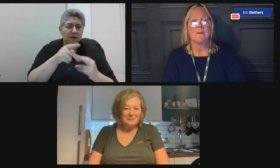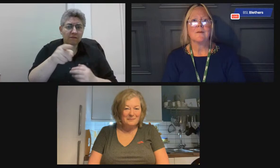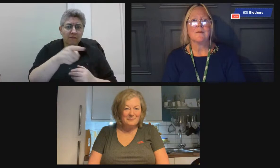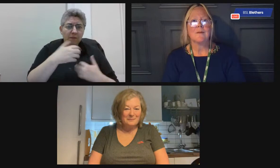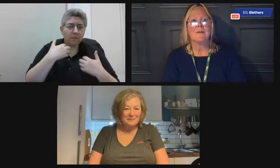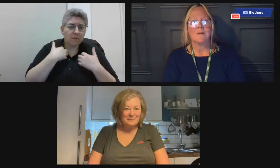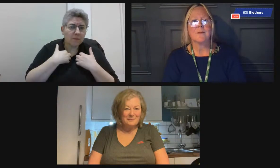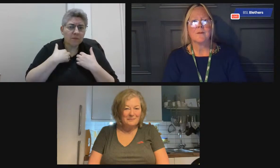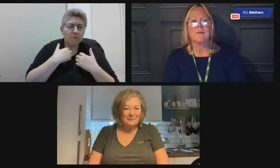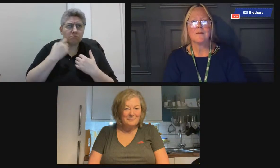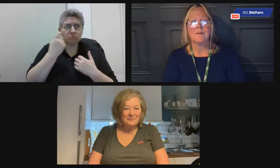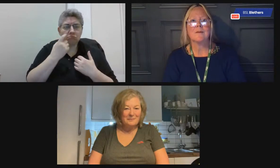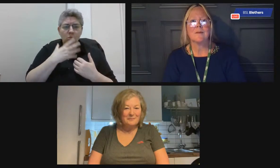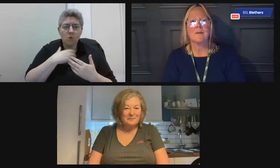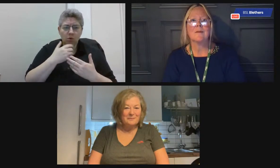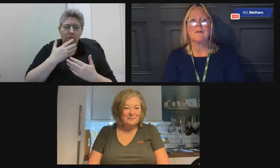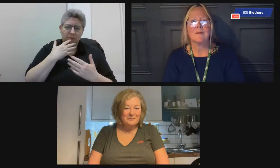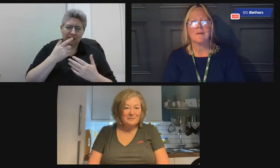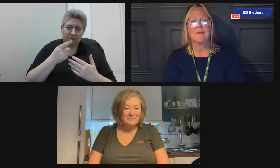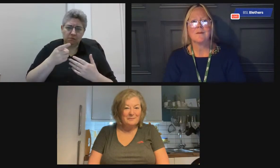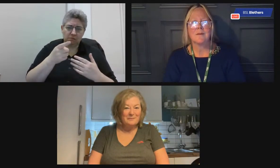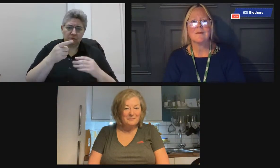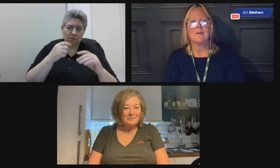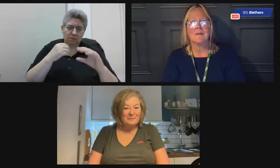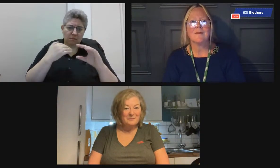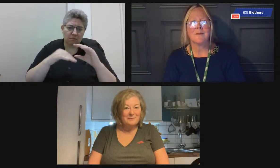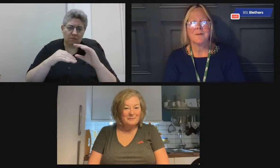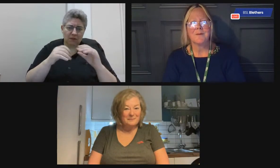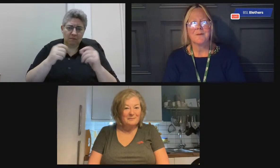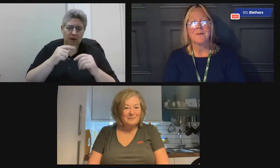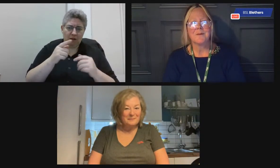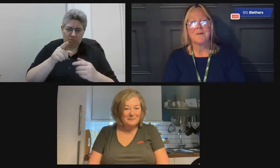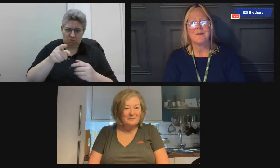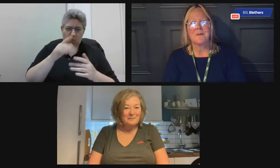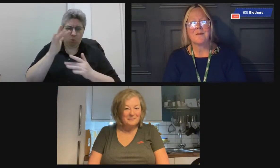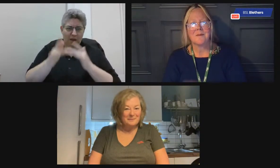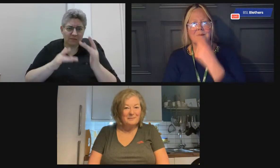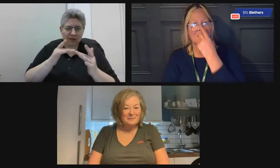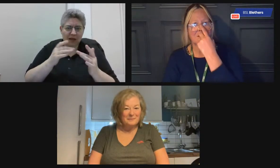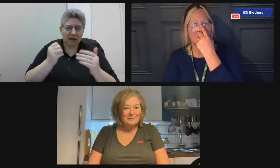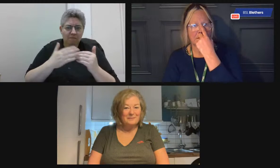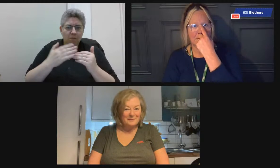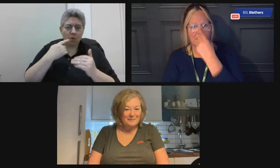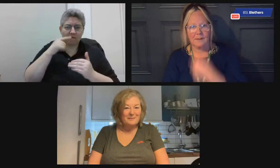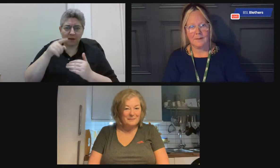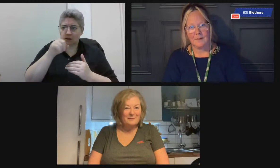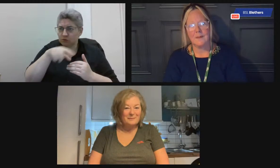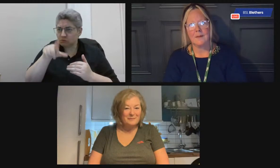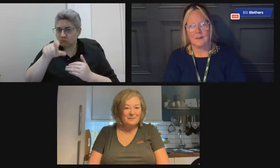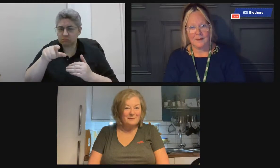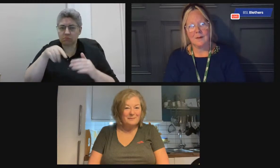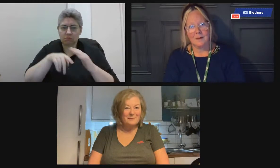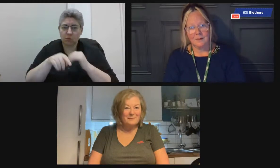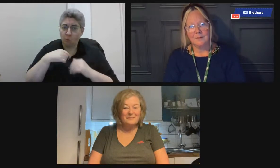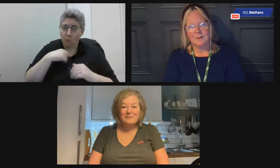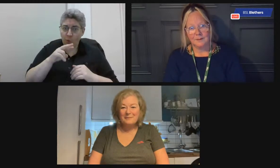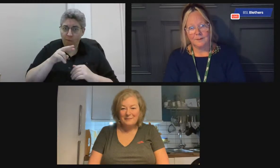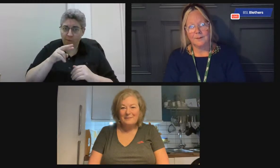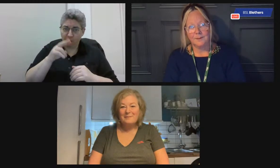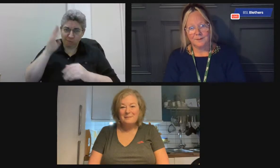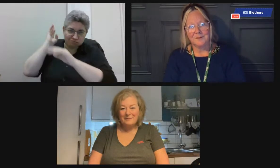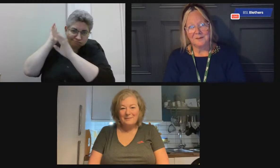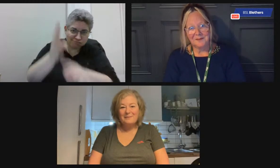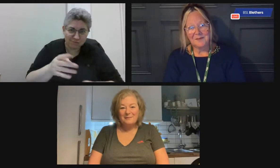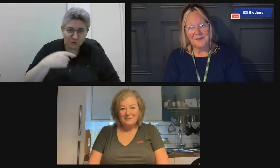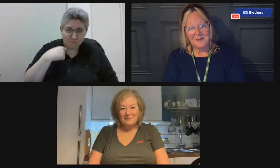and interests. Well, for our audience at home, if anybody's interested, please go